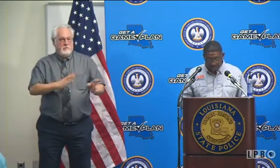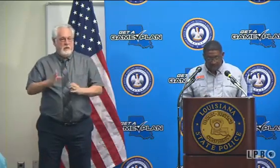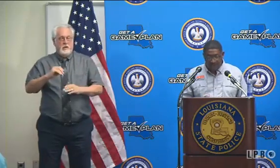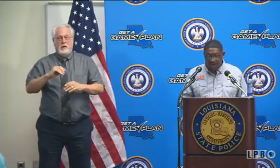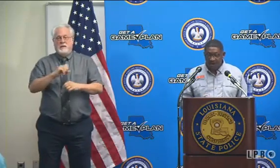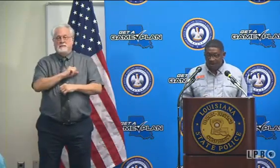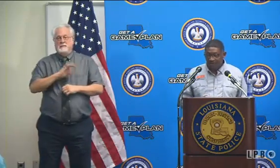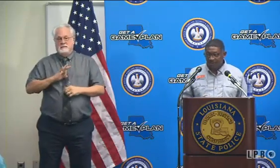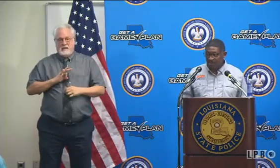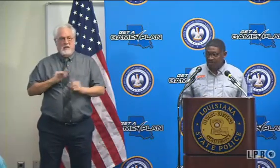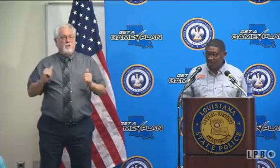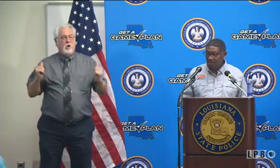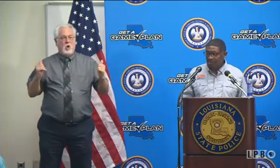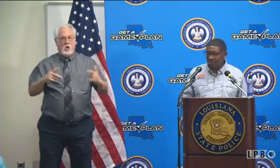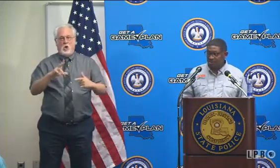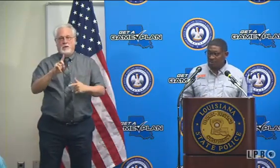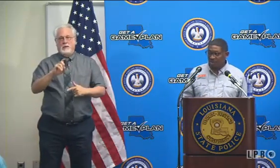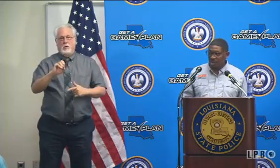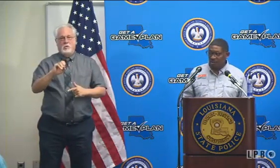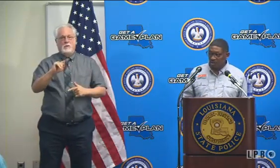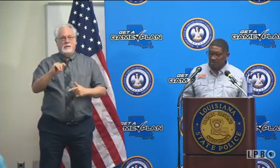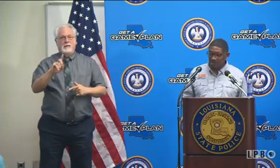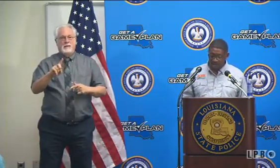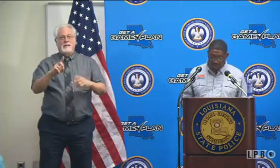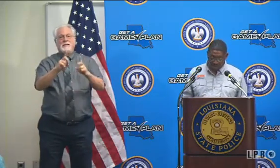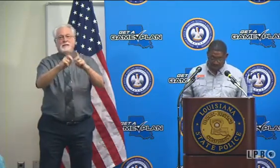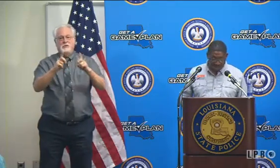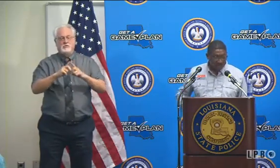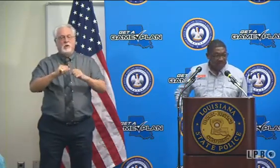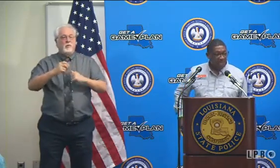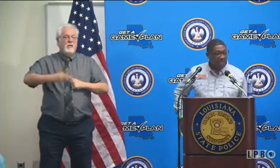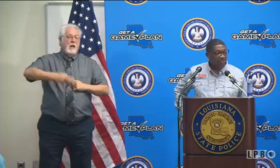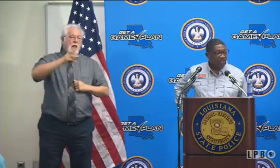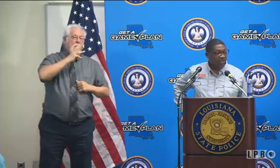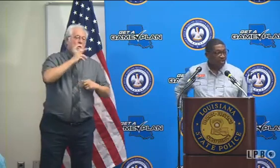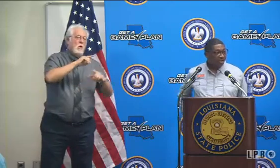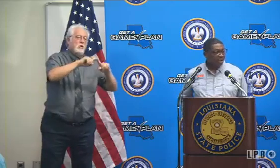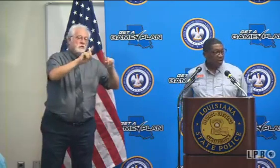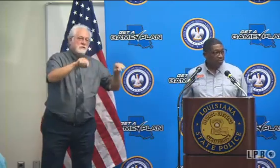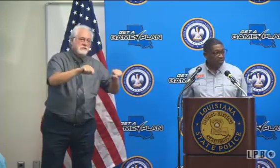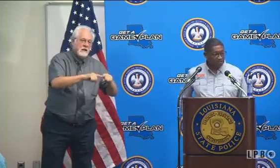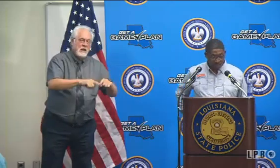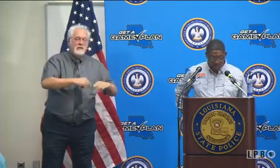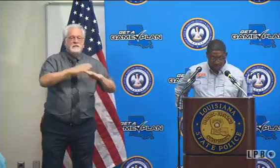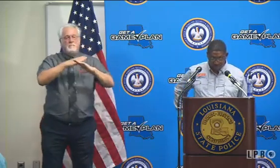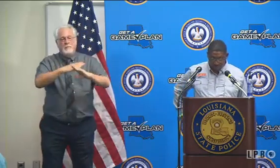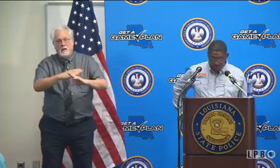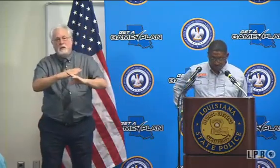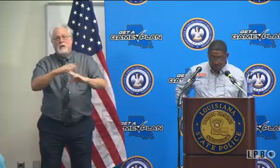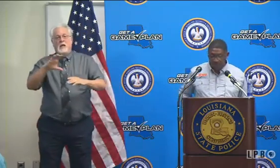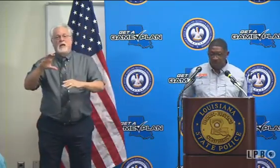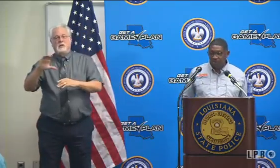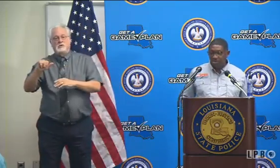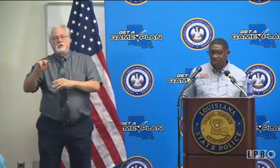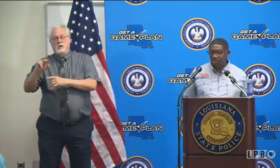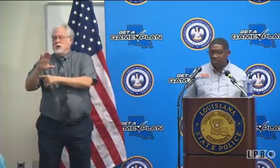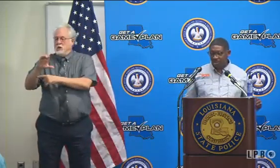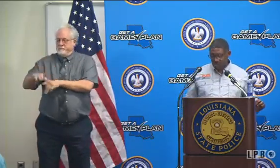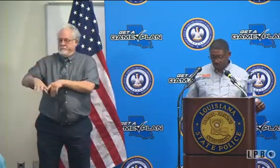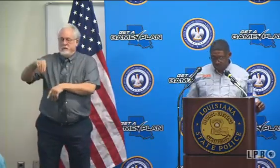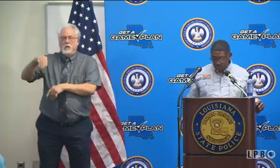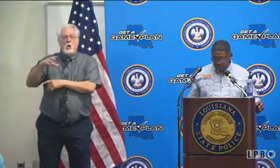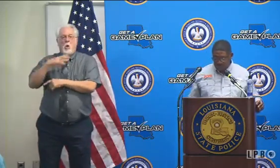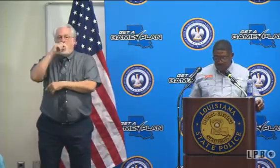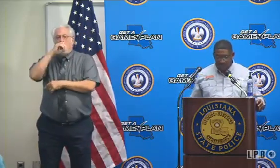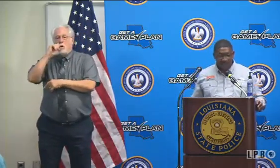staffing all of its DOTD districts with their high water signs and barricades and cones and other tools that we use to ensure